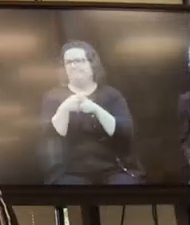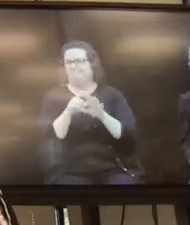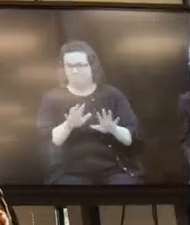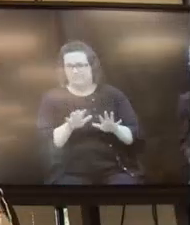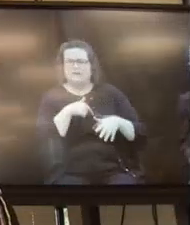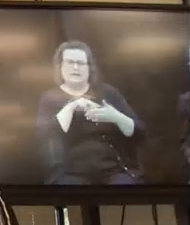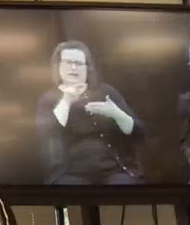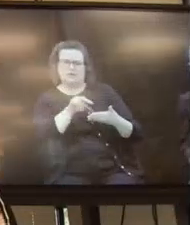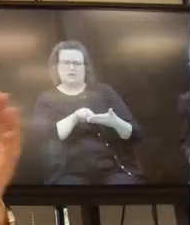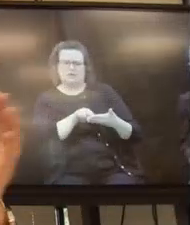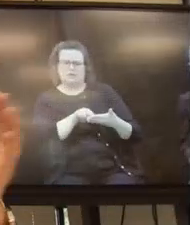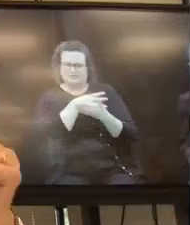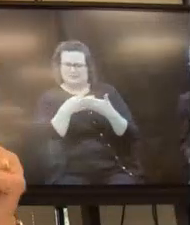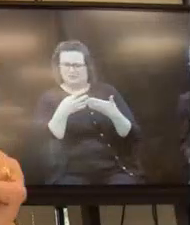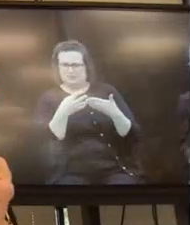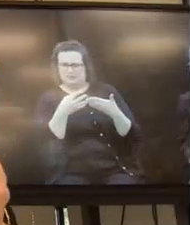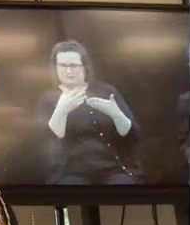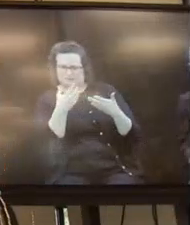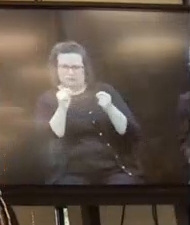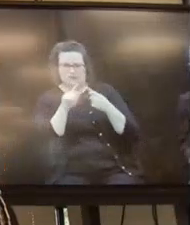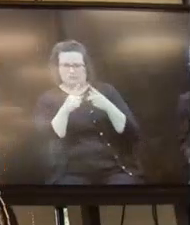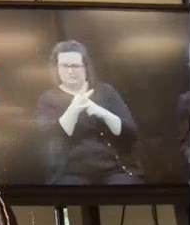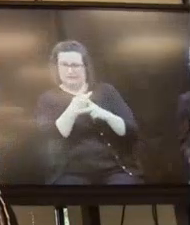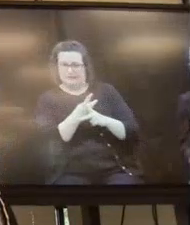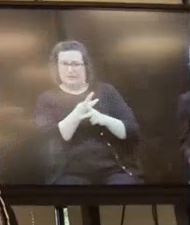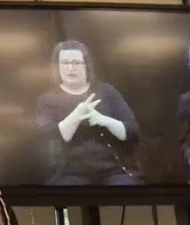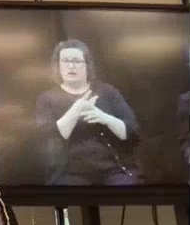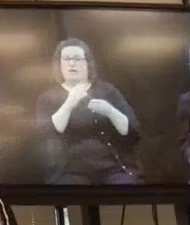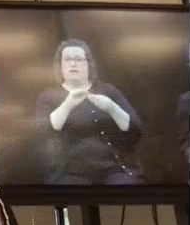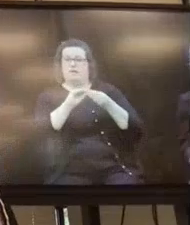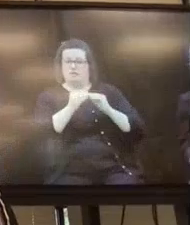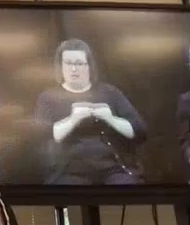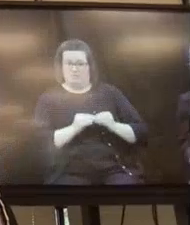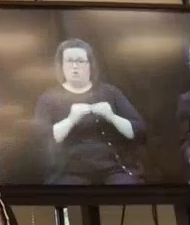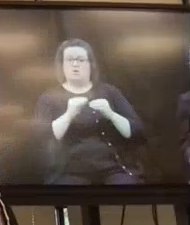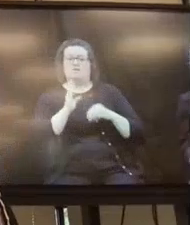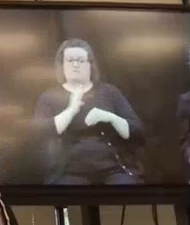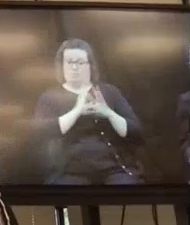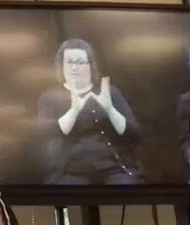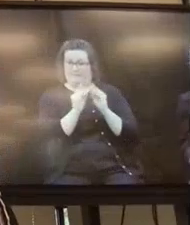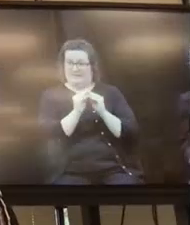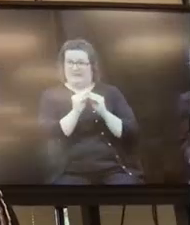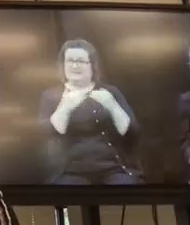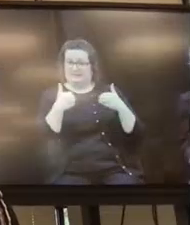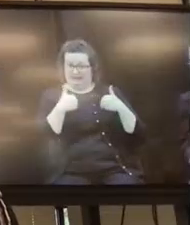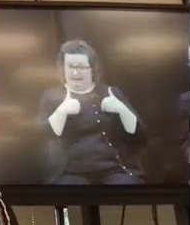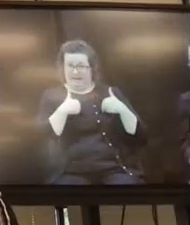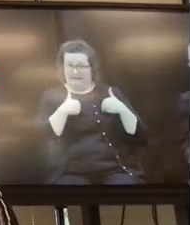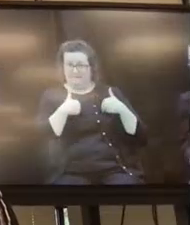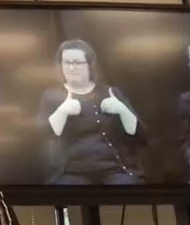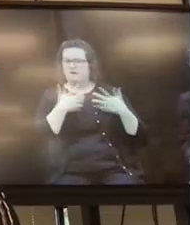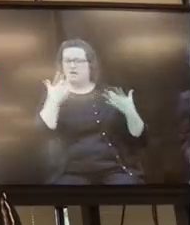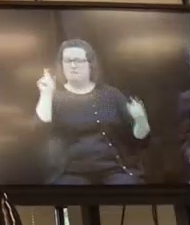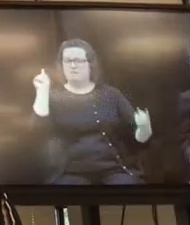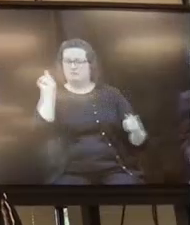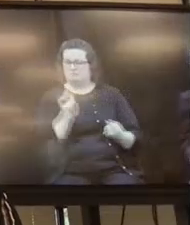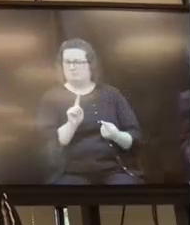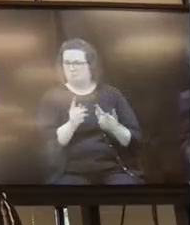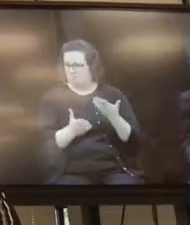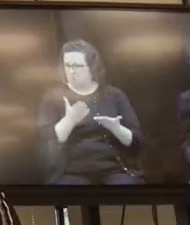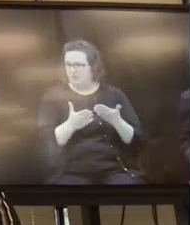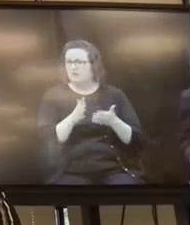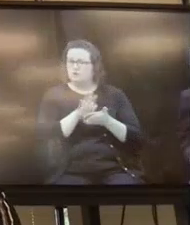and tried to cut down on the number of board meetings we have this year. The school is progressing very well. Chris,